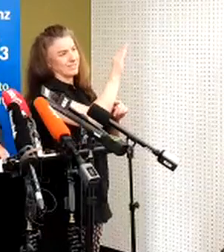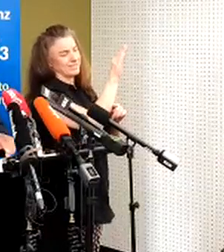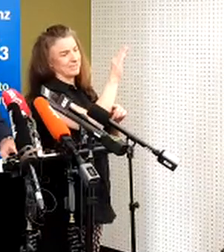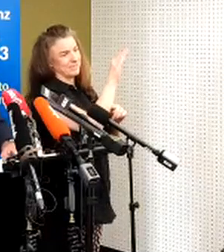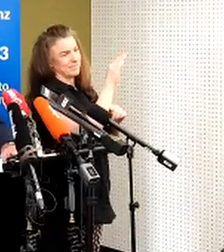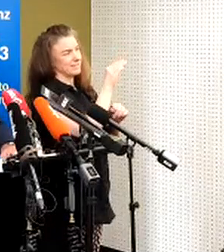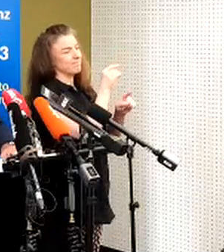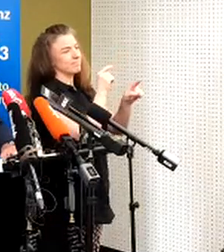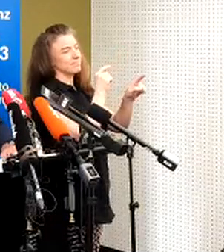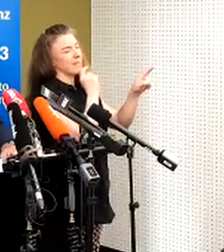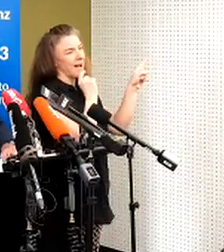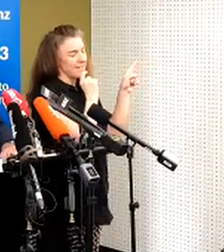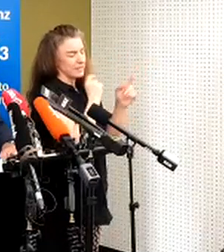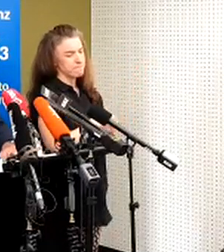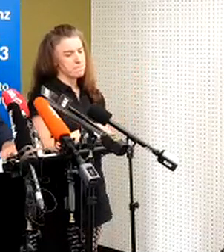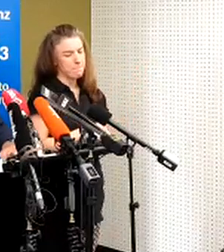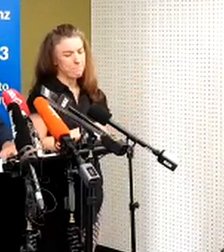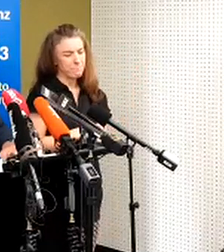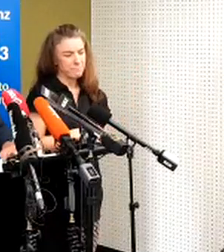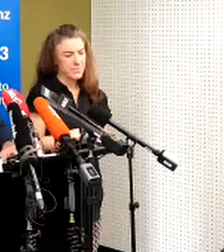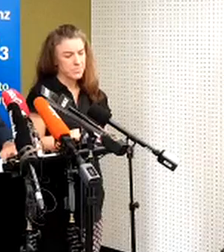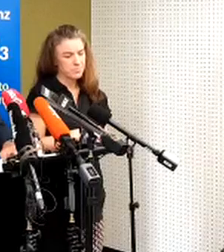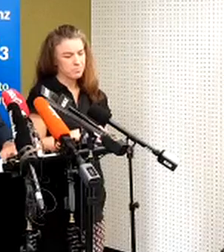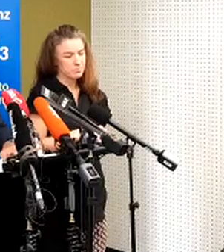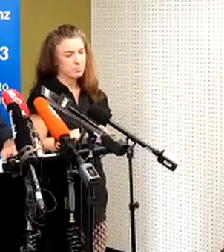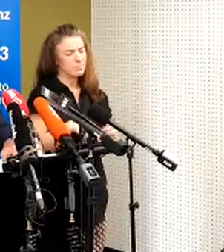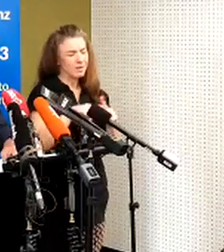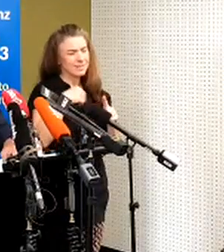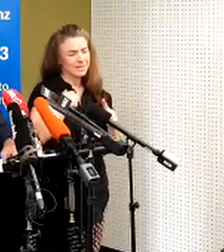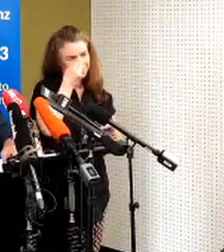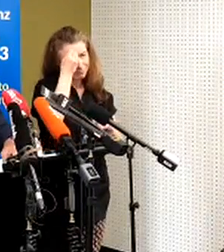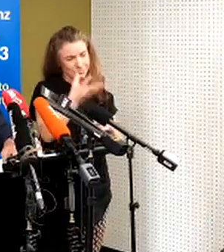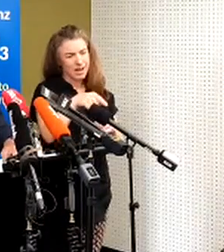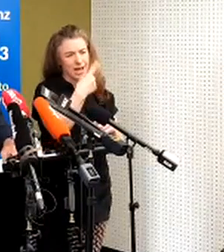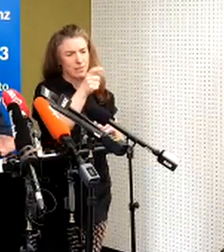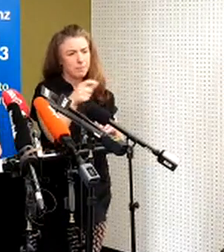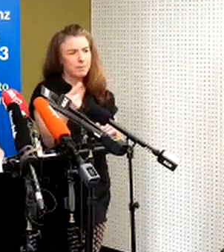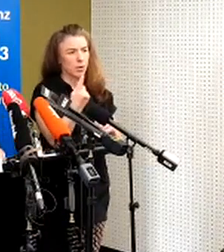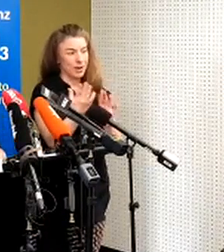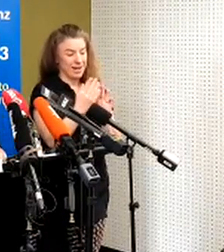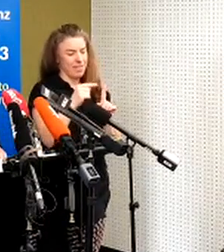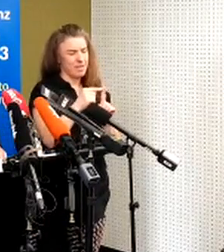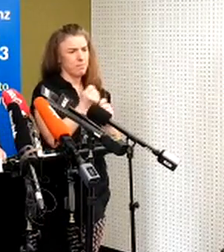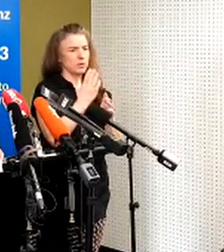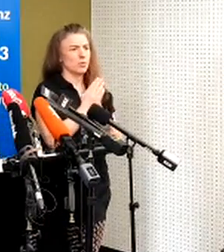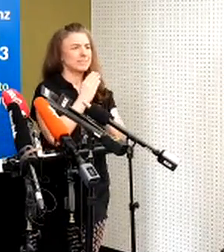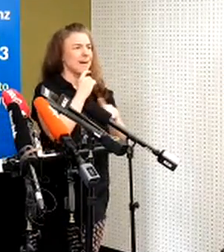emergency services colleagues need to be notified so they can put in place mechanisms to keep their staff safe.